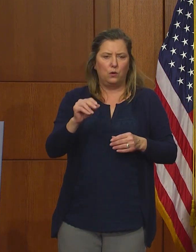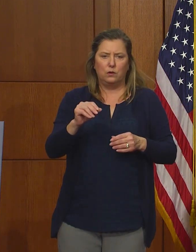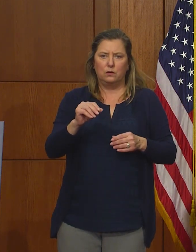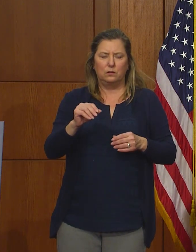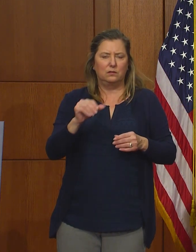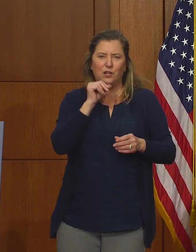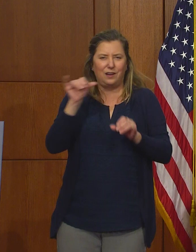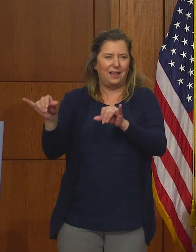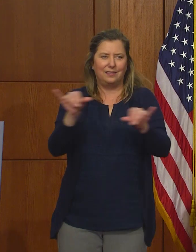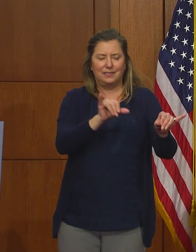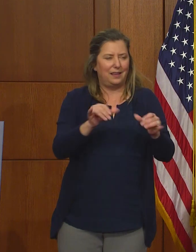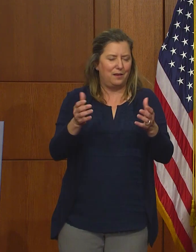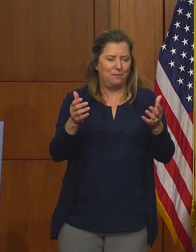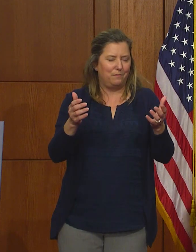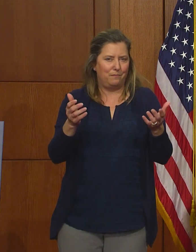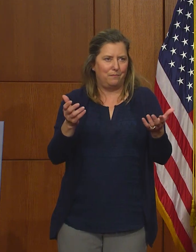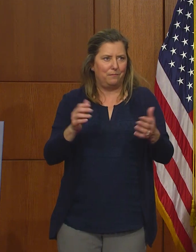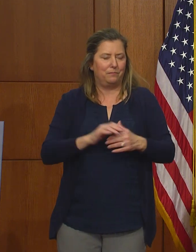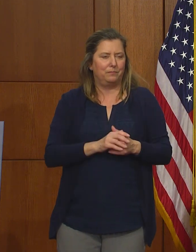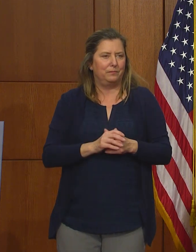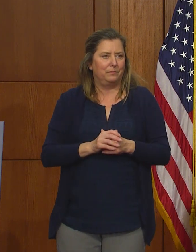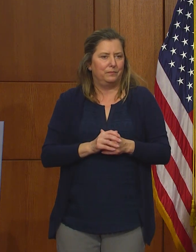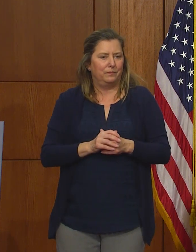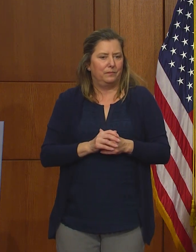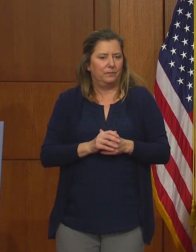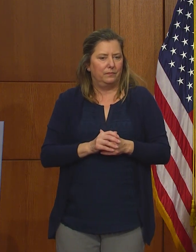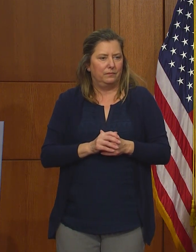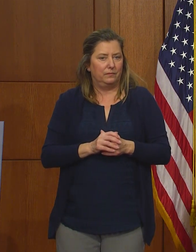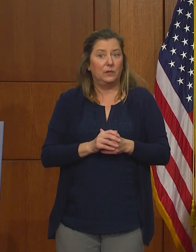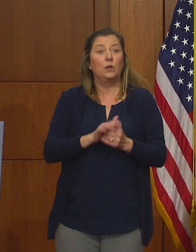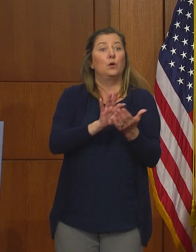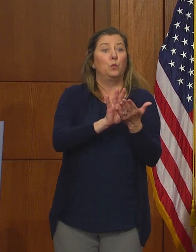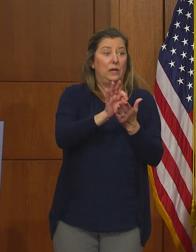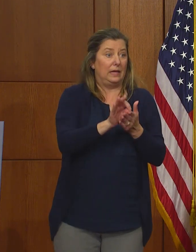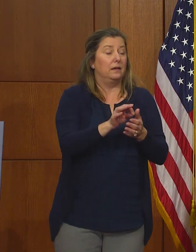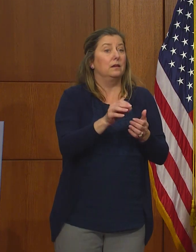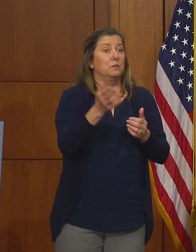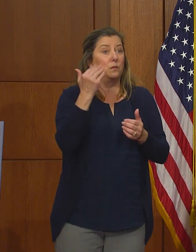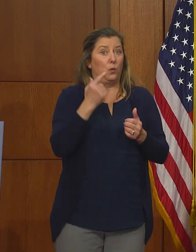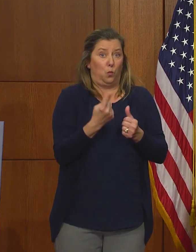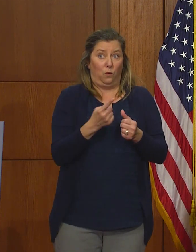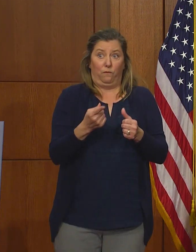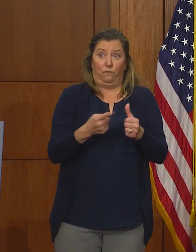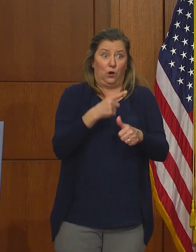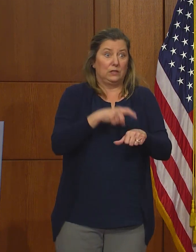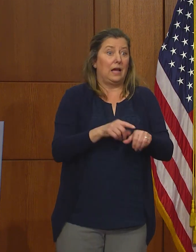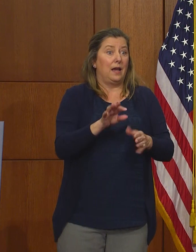apples to apples. It's a difference between counting people and counting the tests.